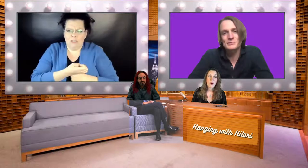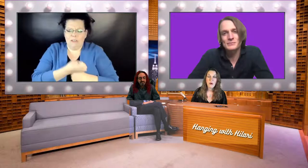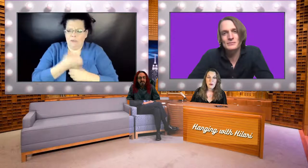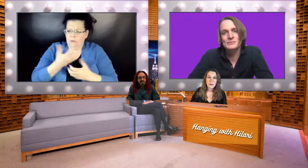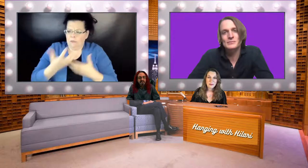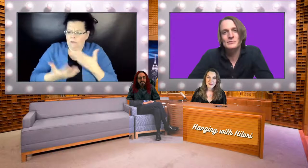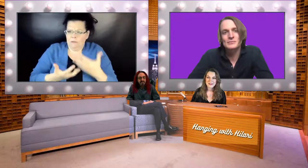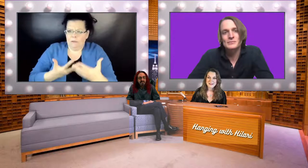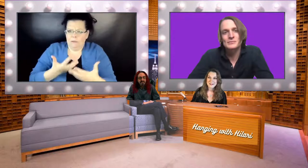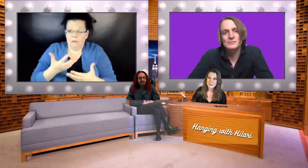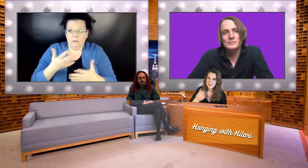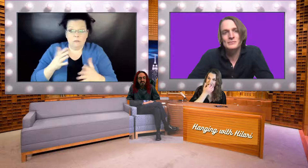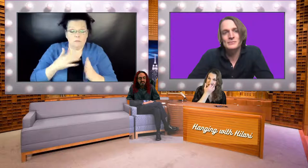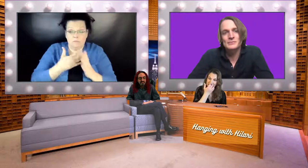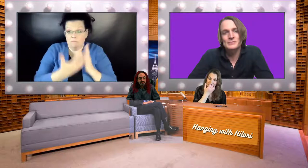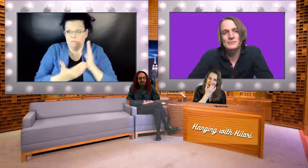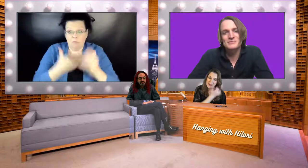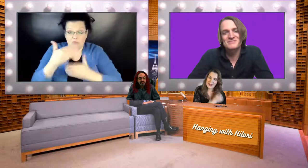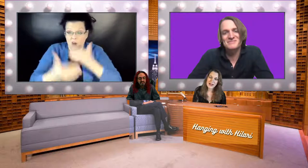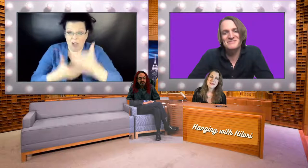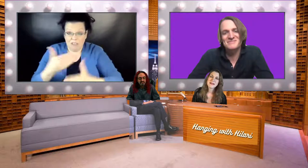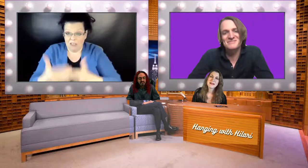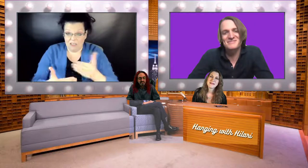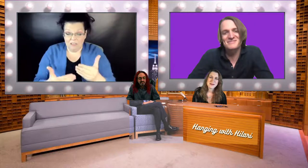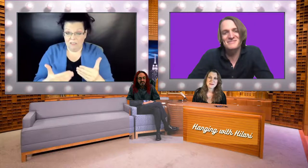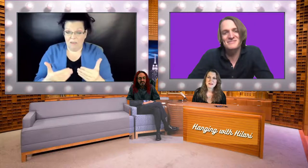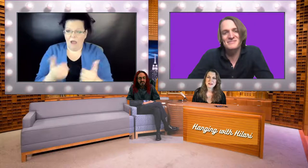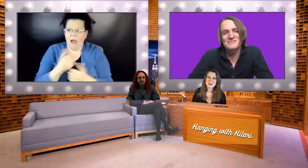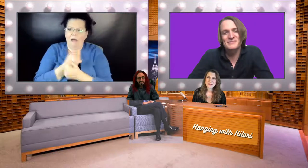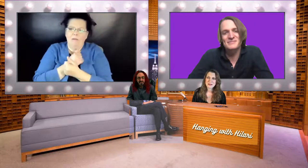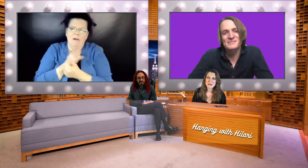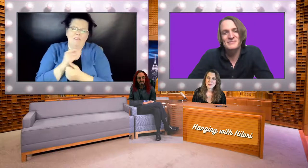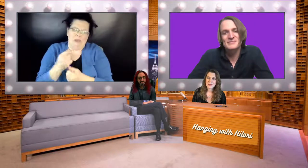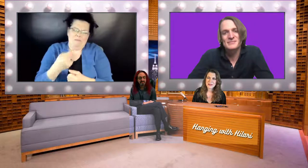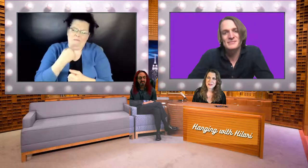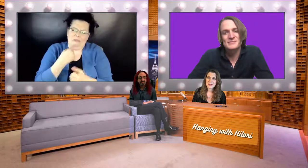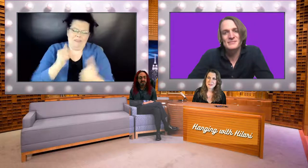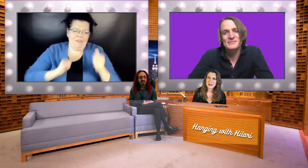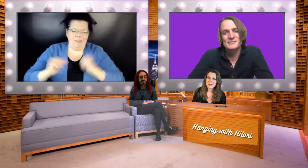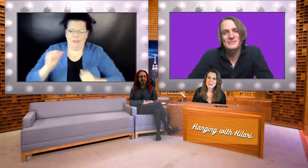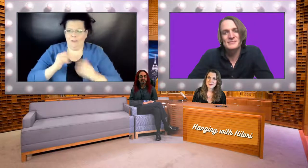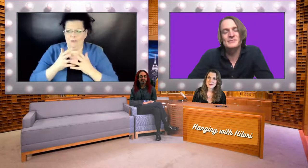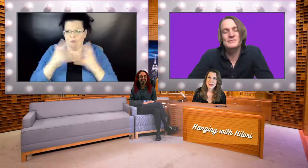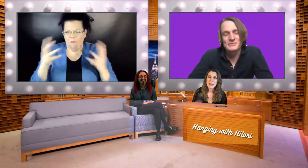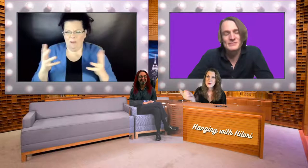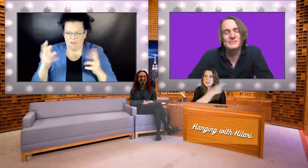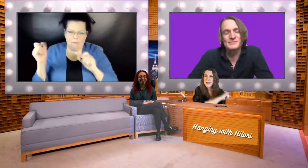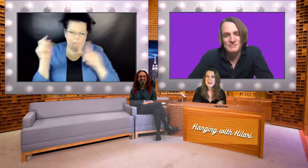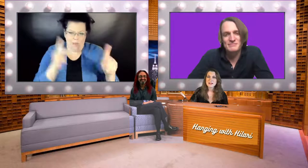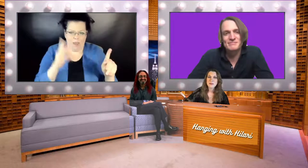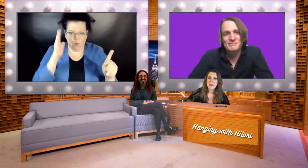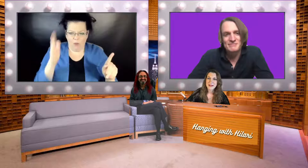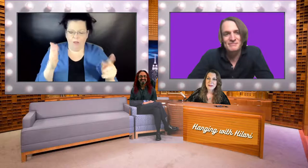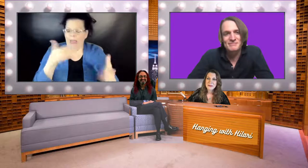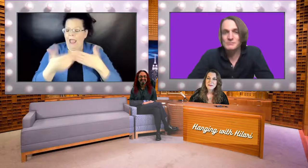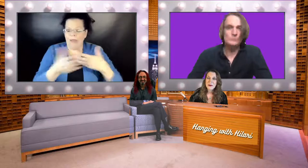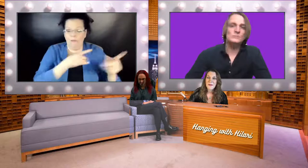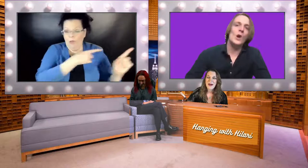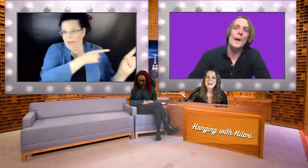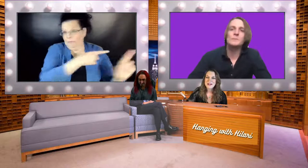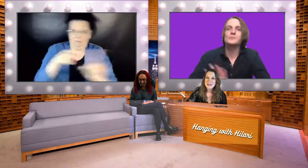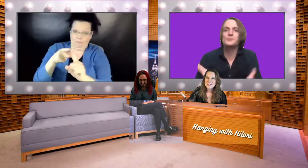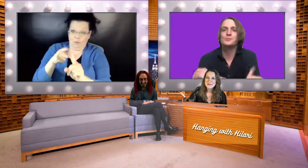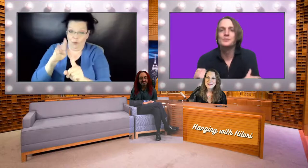a whole process, which I love, and I miss the theater so much. I'll get back there. Anyways, back to your bio.